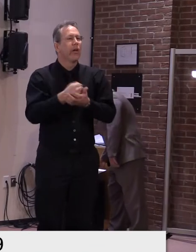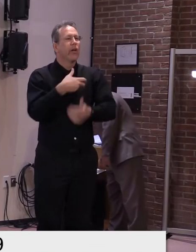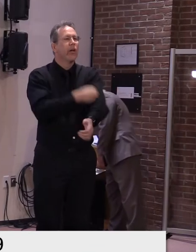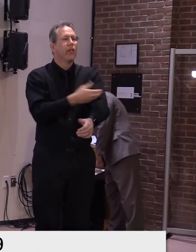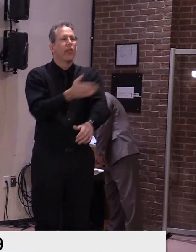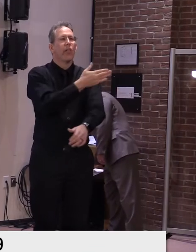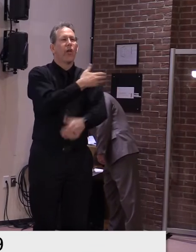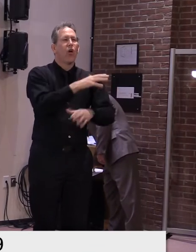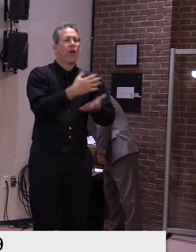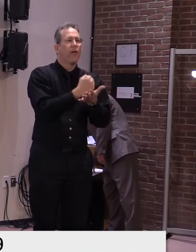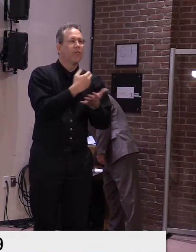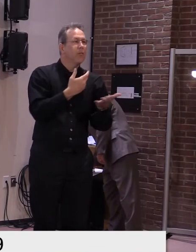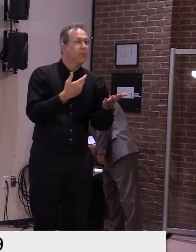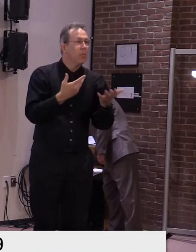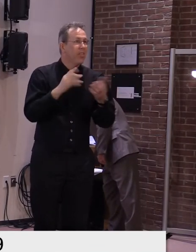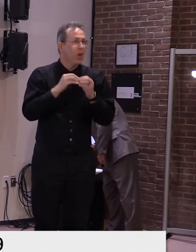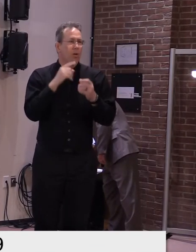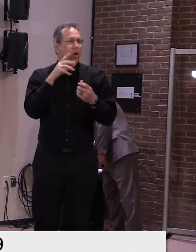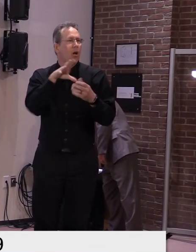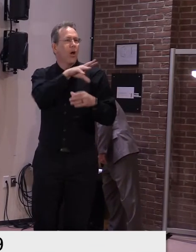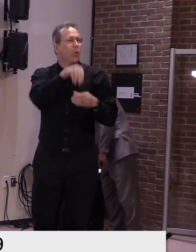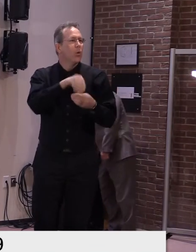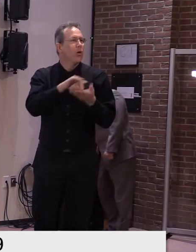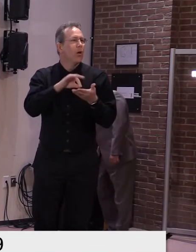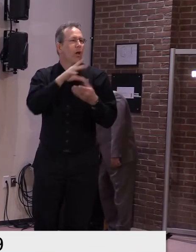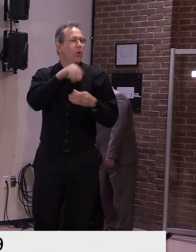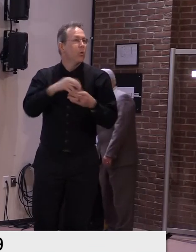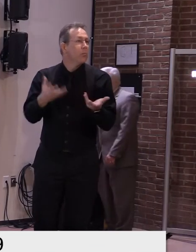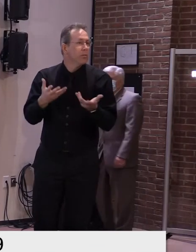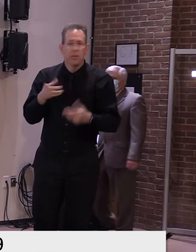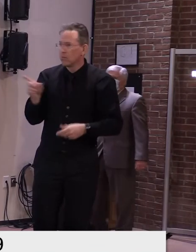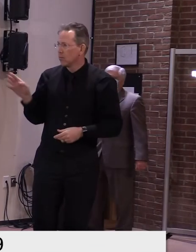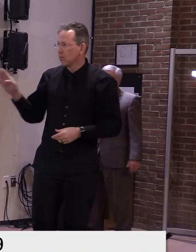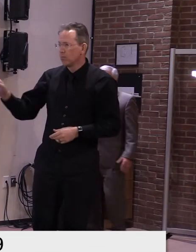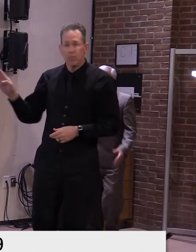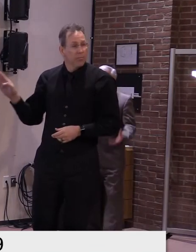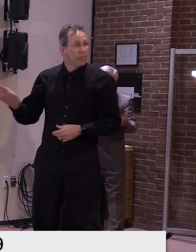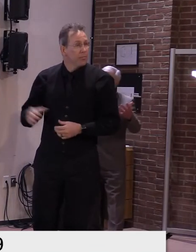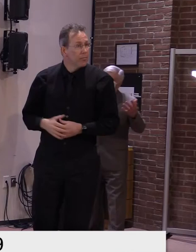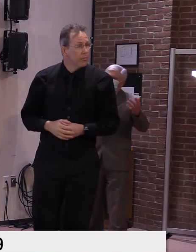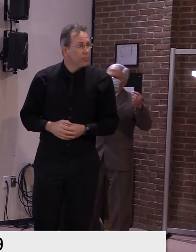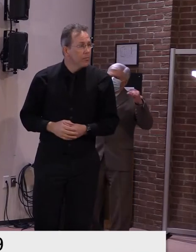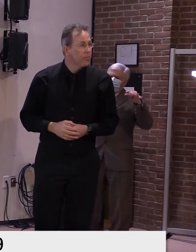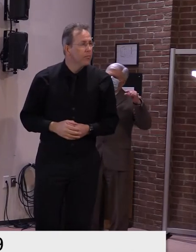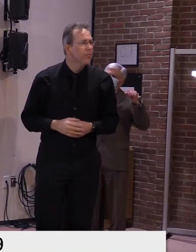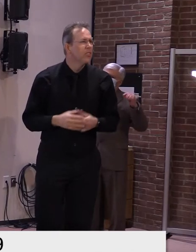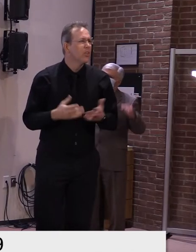issue. But we don't, at this point in time, unless Secretary Smith...